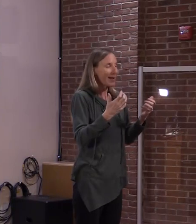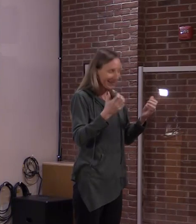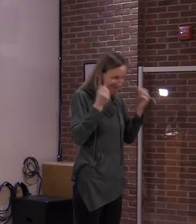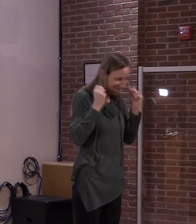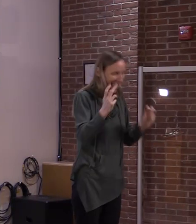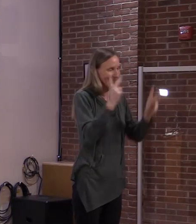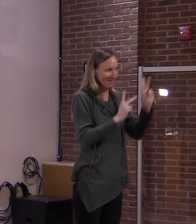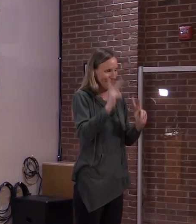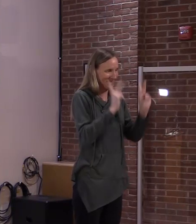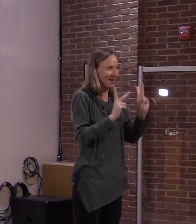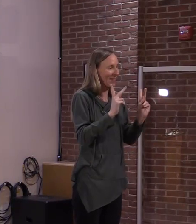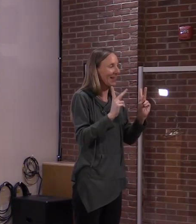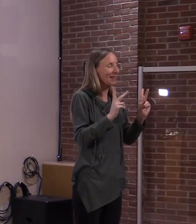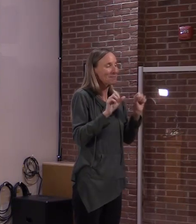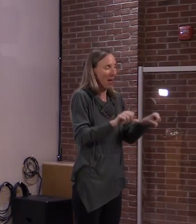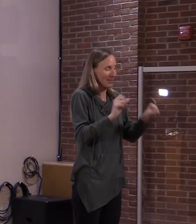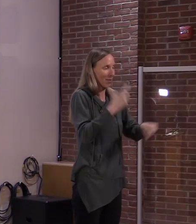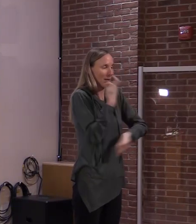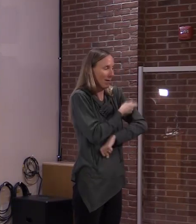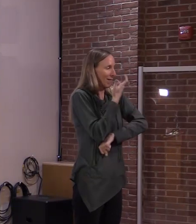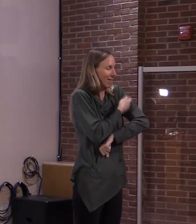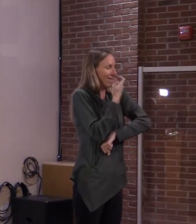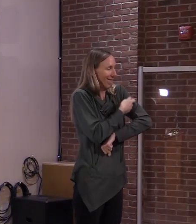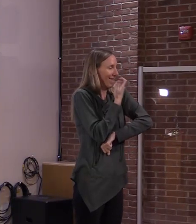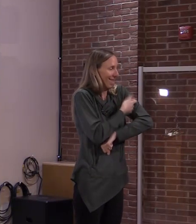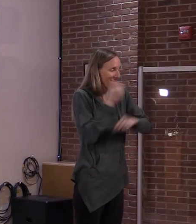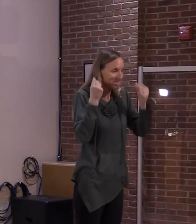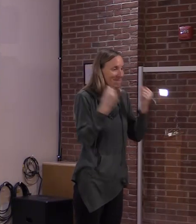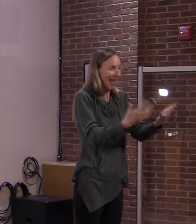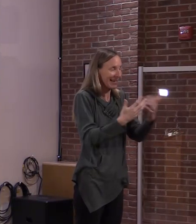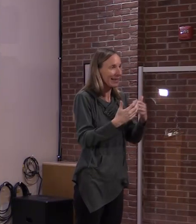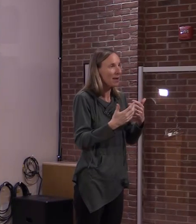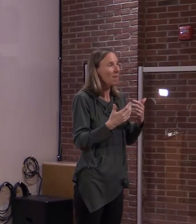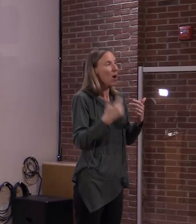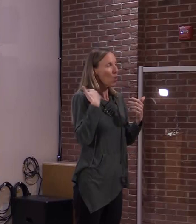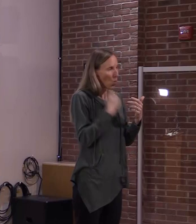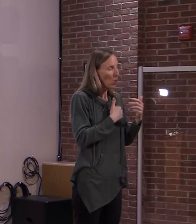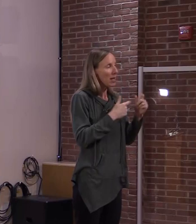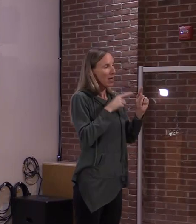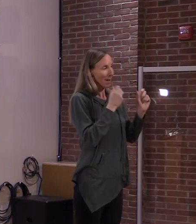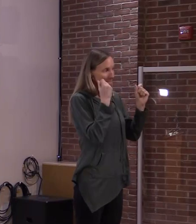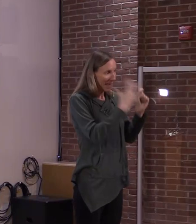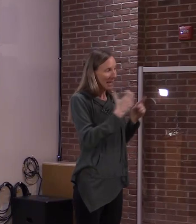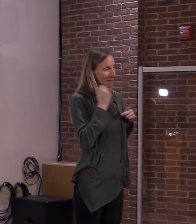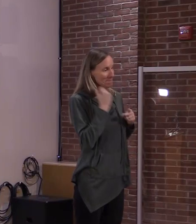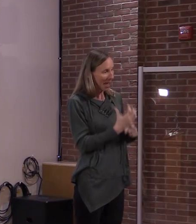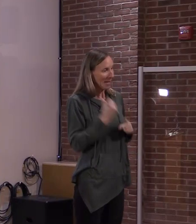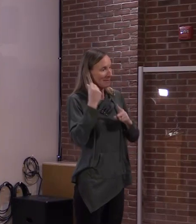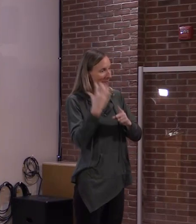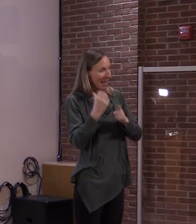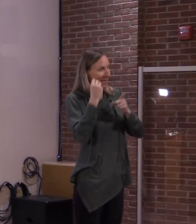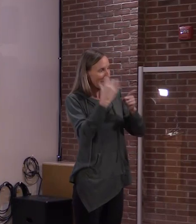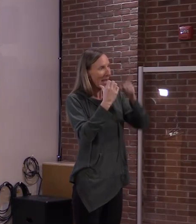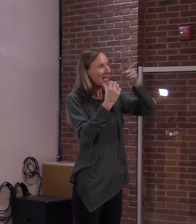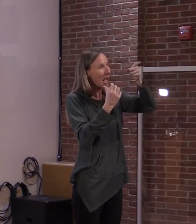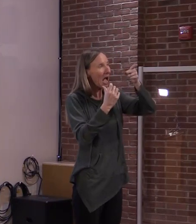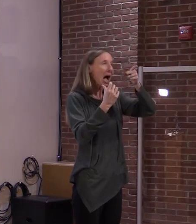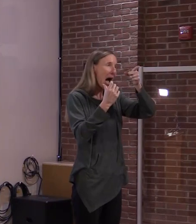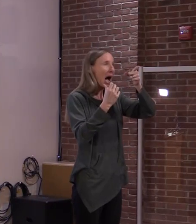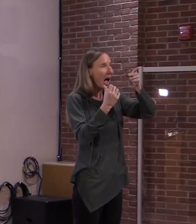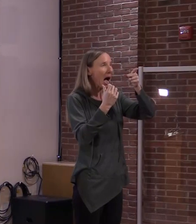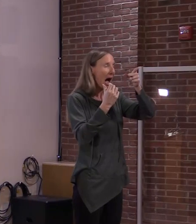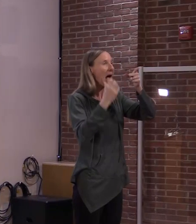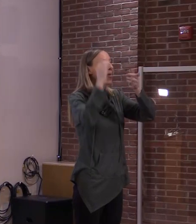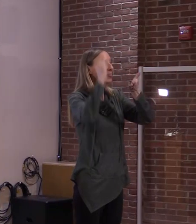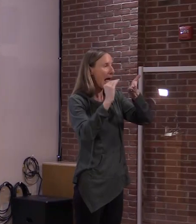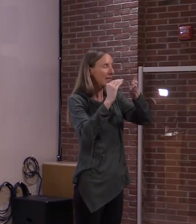with the coverage that we are anticipating seeing, you know, in most parts of the state, even if it's a little bit lower in some counties, hopefully it won't make that much